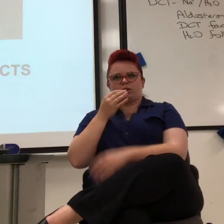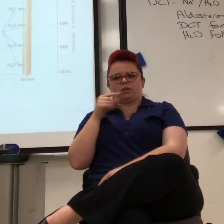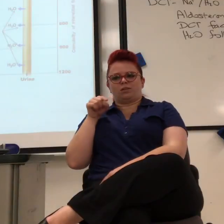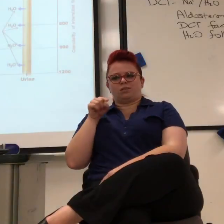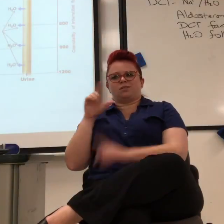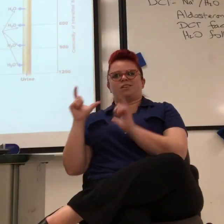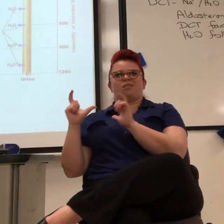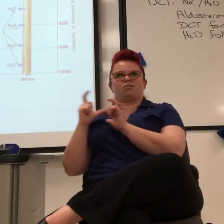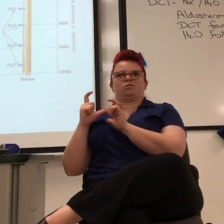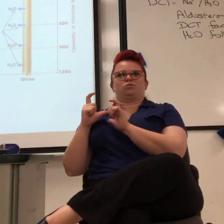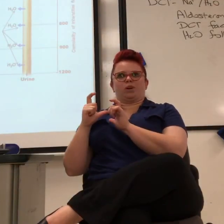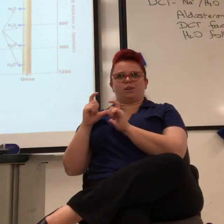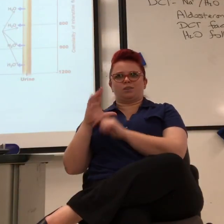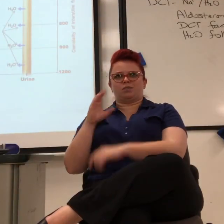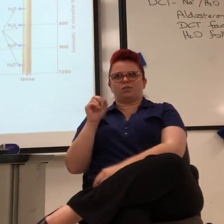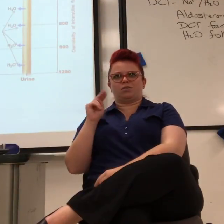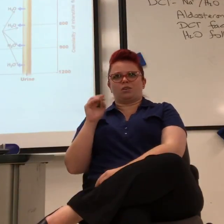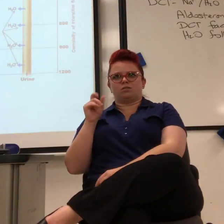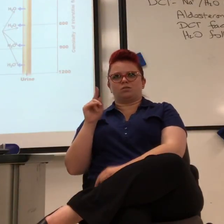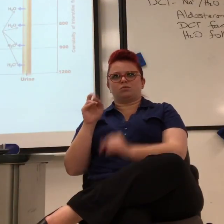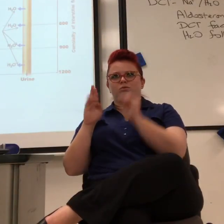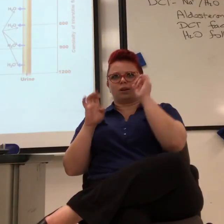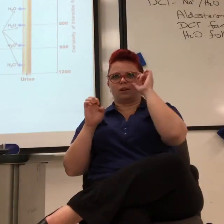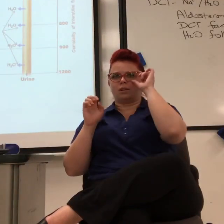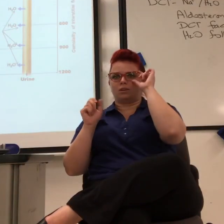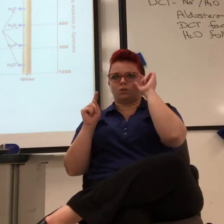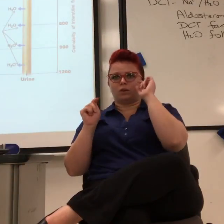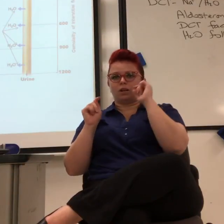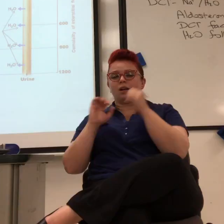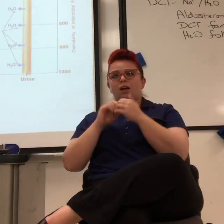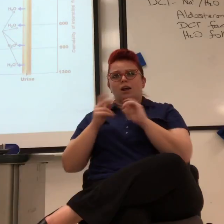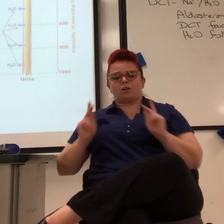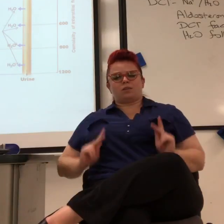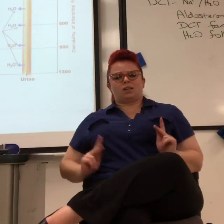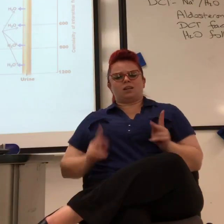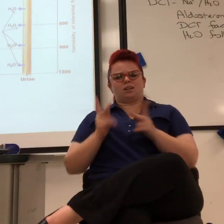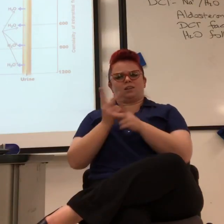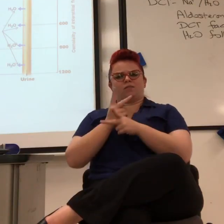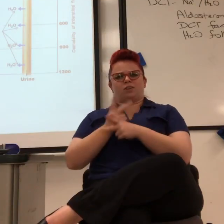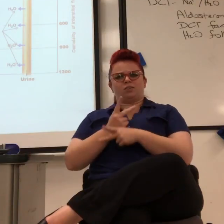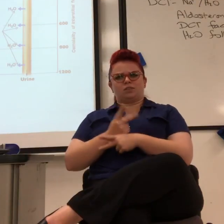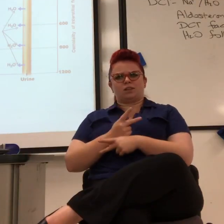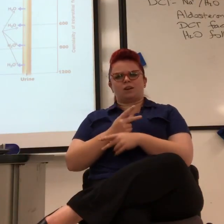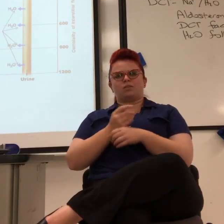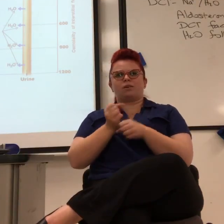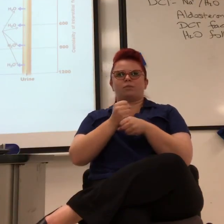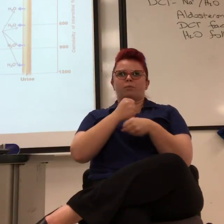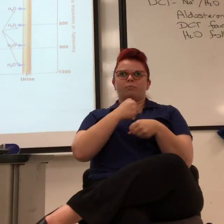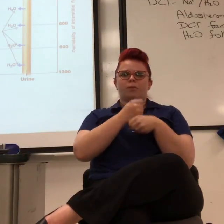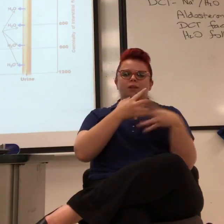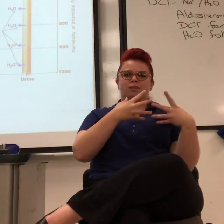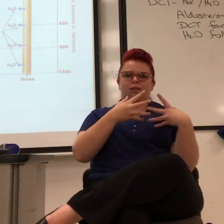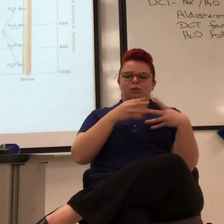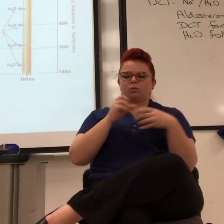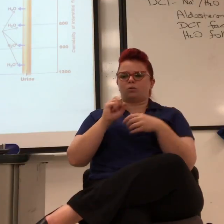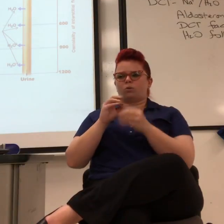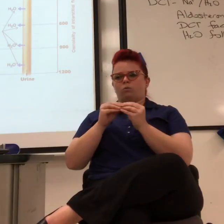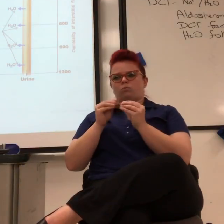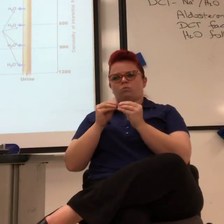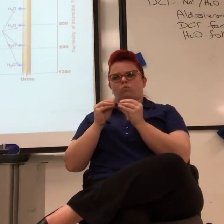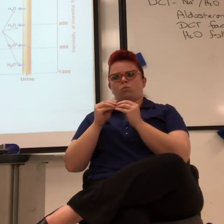All right. And how the kidney does it molecularly, the formation of dilute or concentrated urine, is